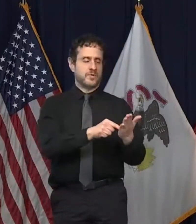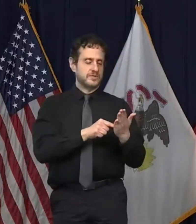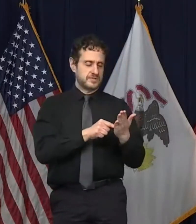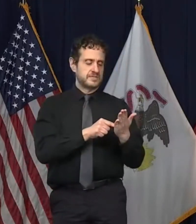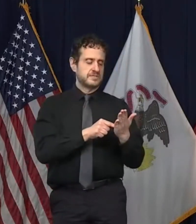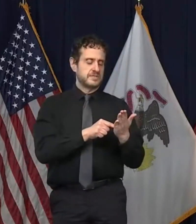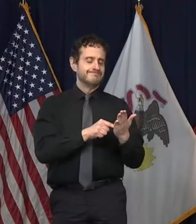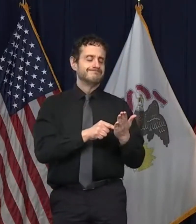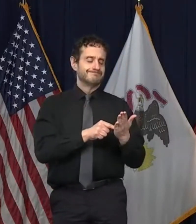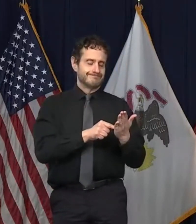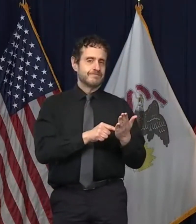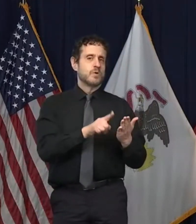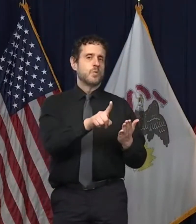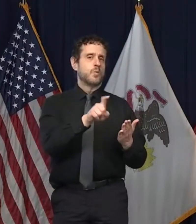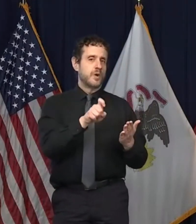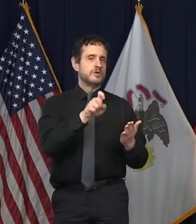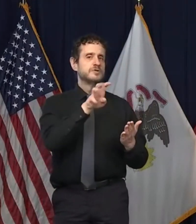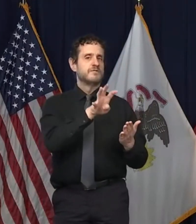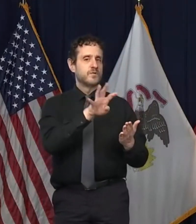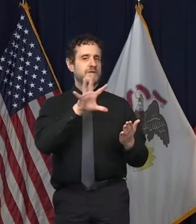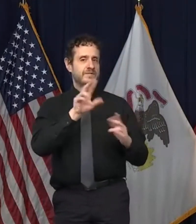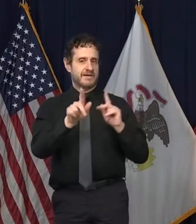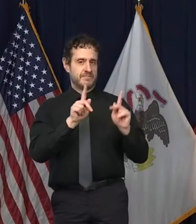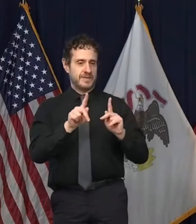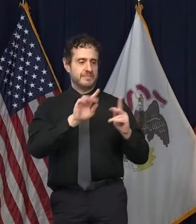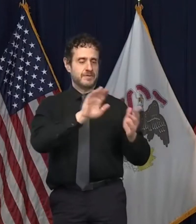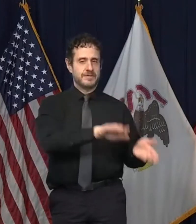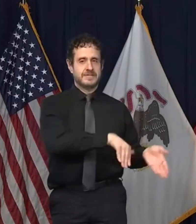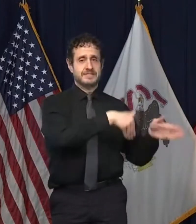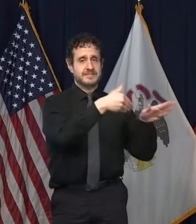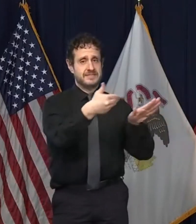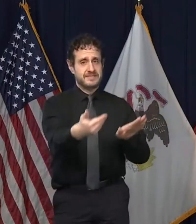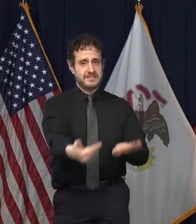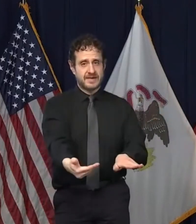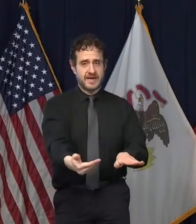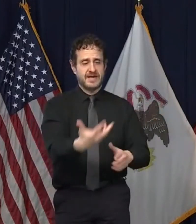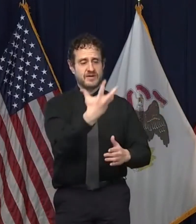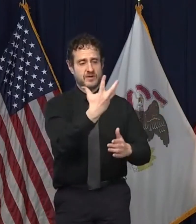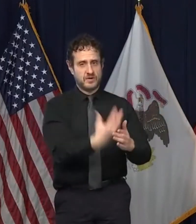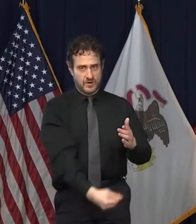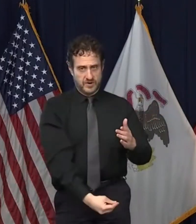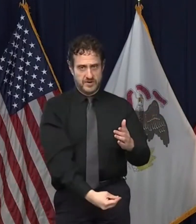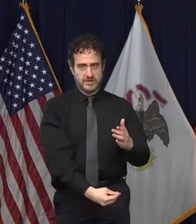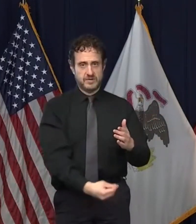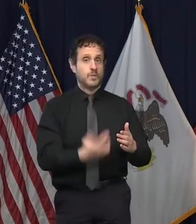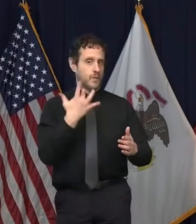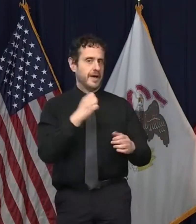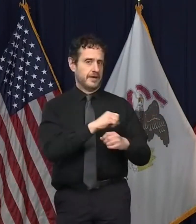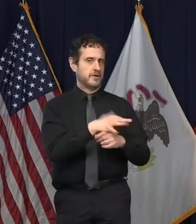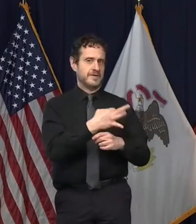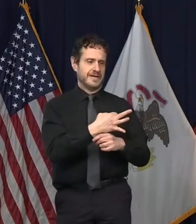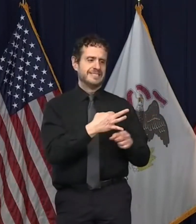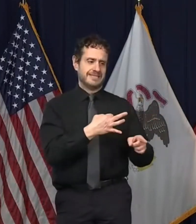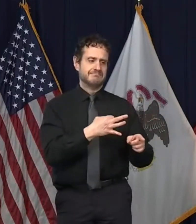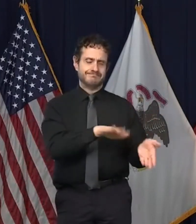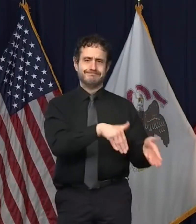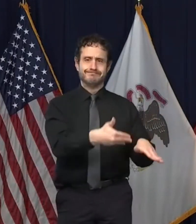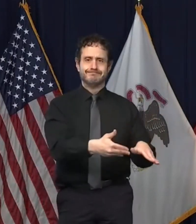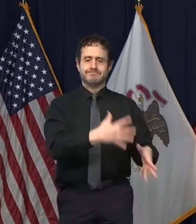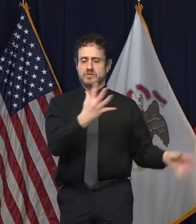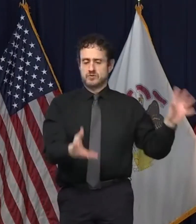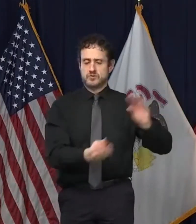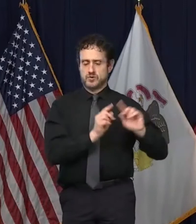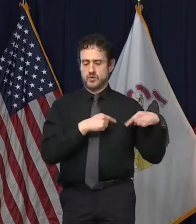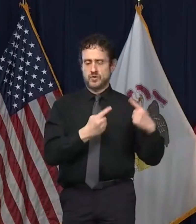an additional 145 individuals that lost their battle with COVID for a total of